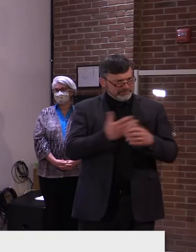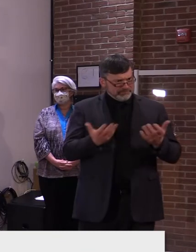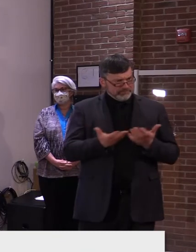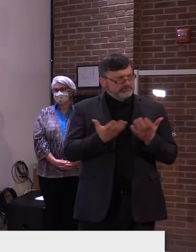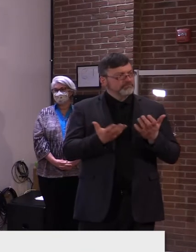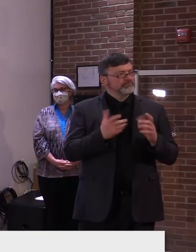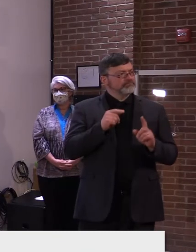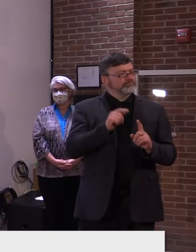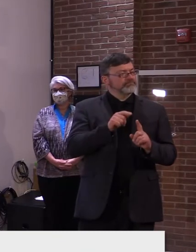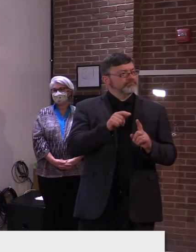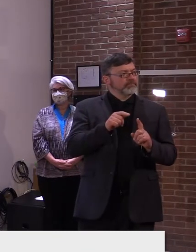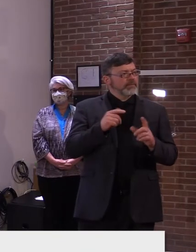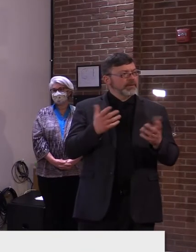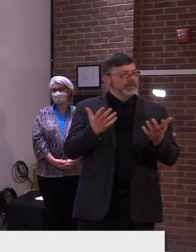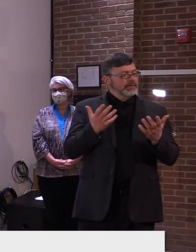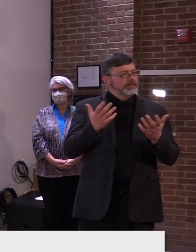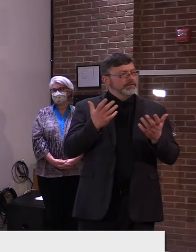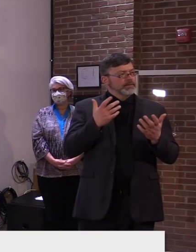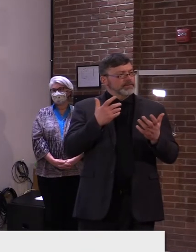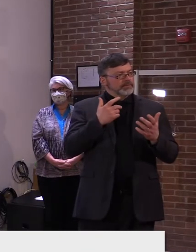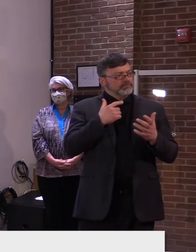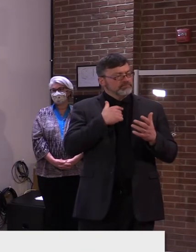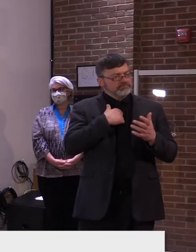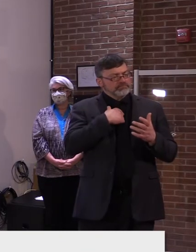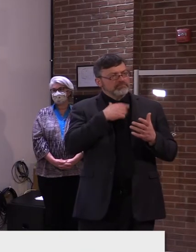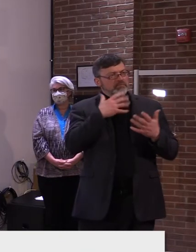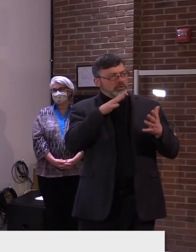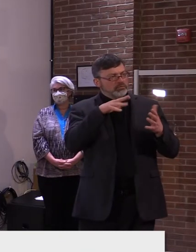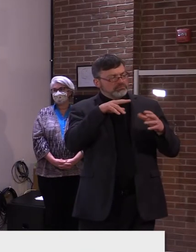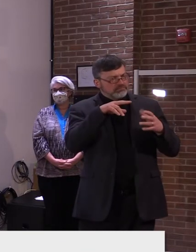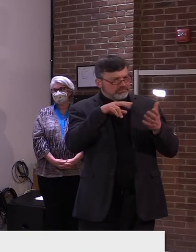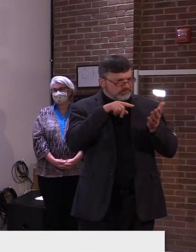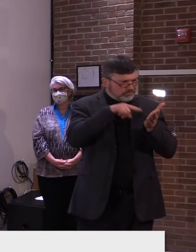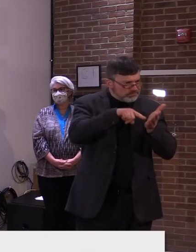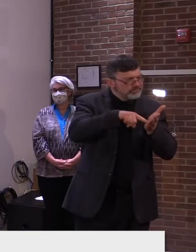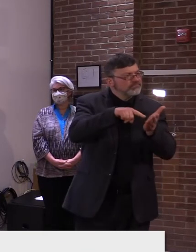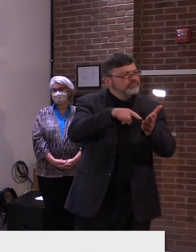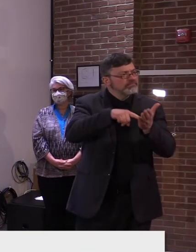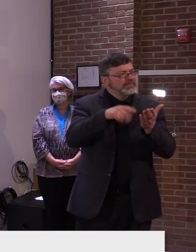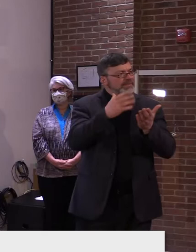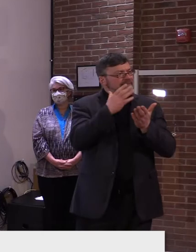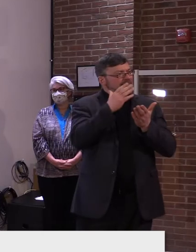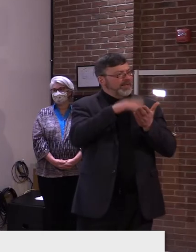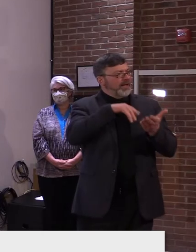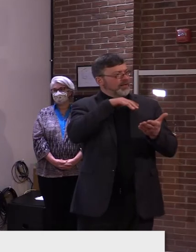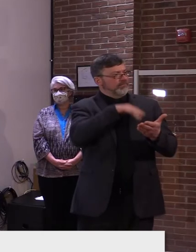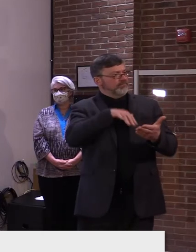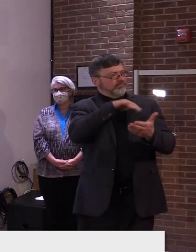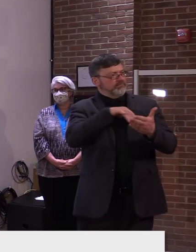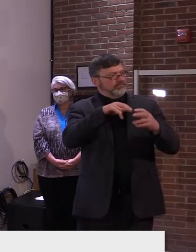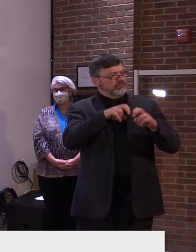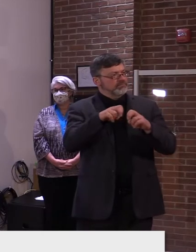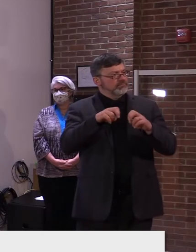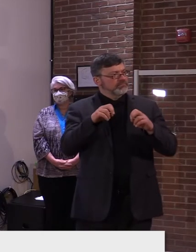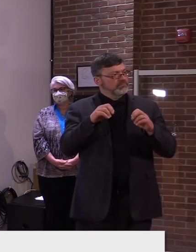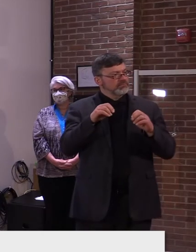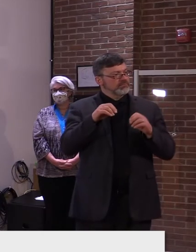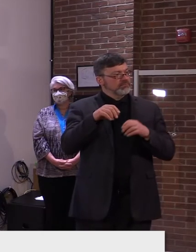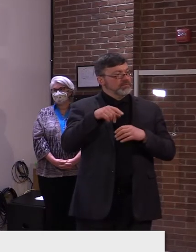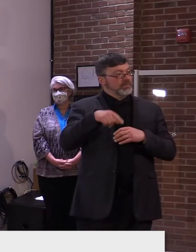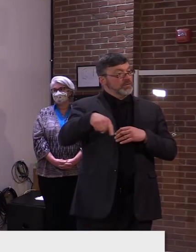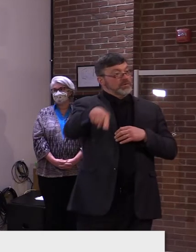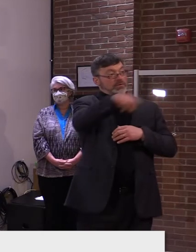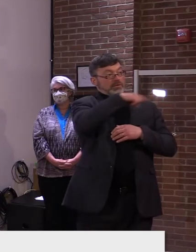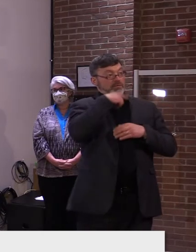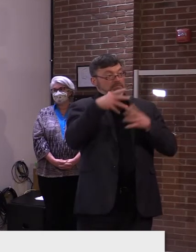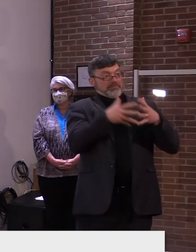that the U.S. probably won't reach herd immunity until it's able to vaccinate the younger